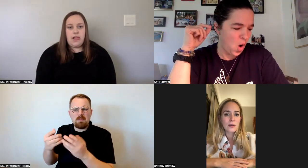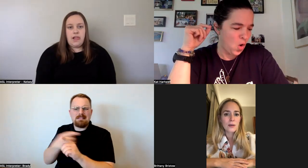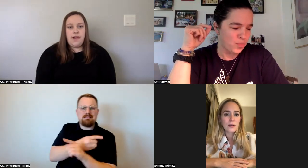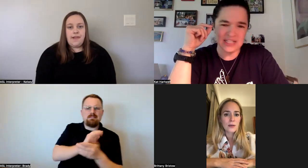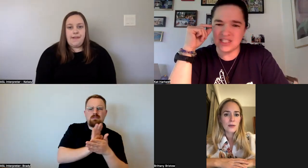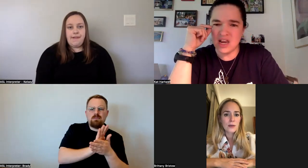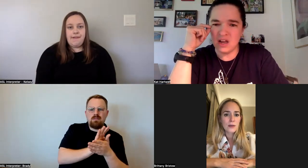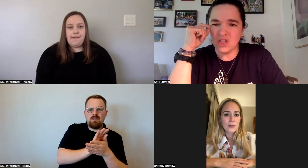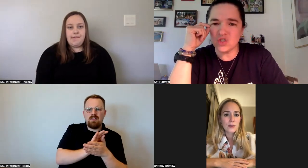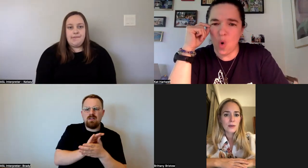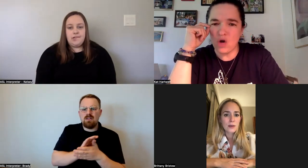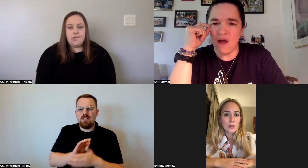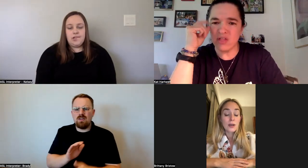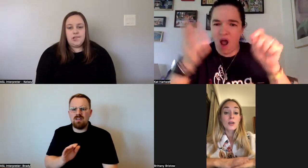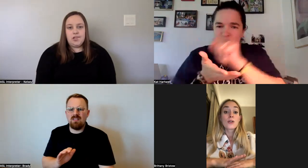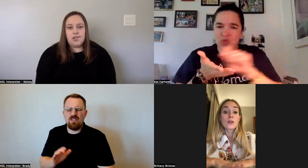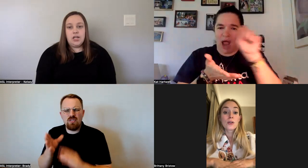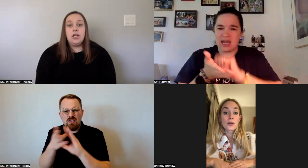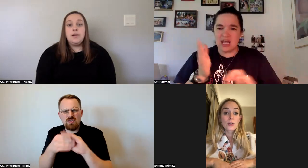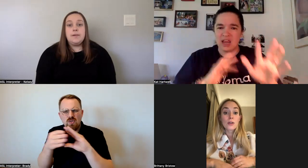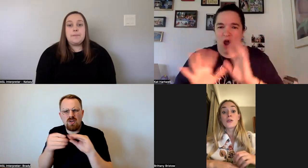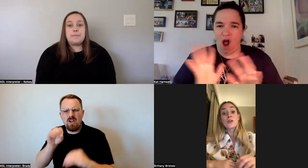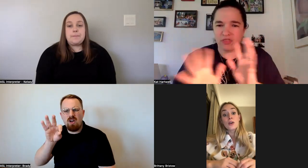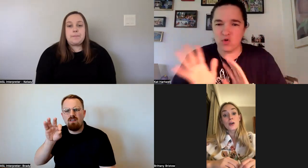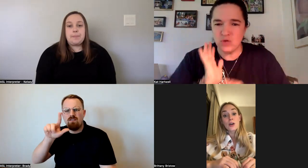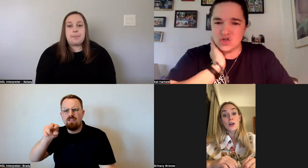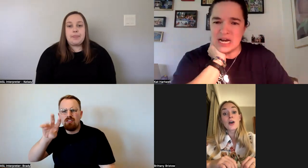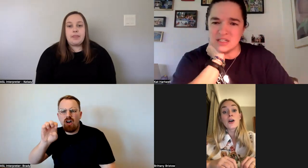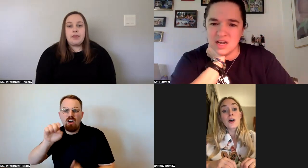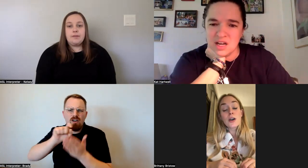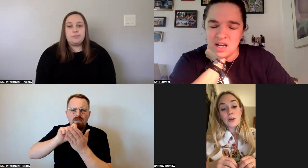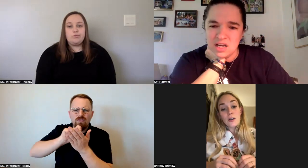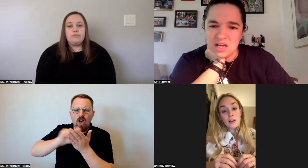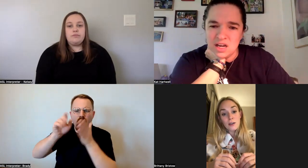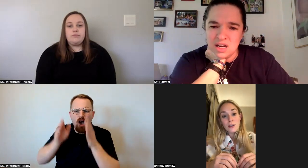Franco Lopresti, the story of love with the writing, the